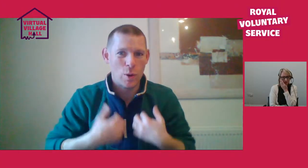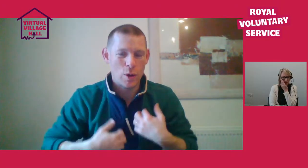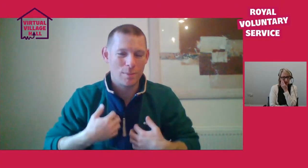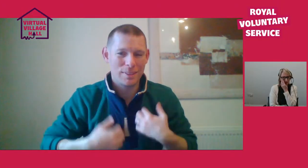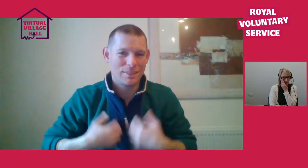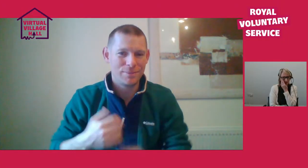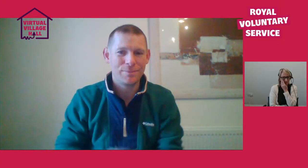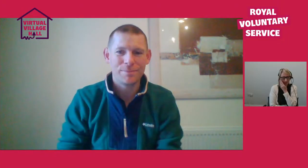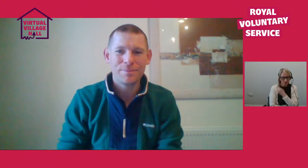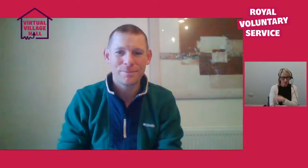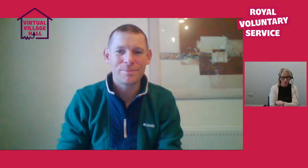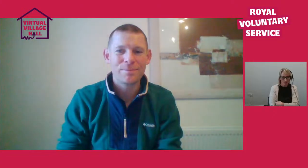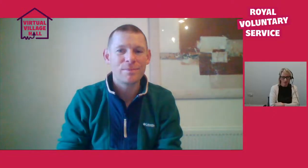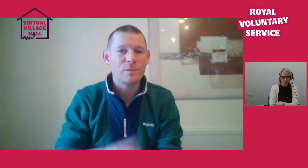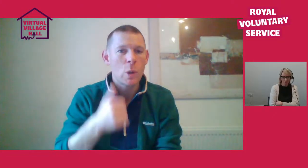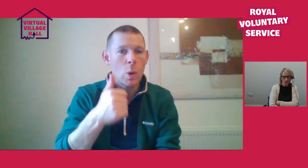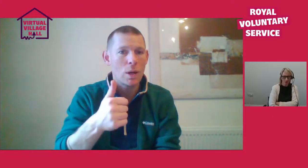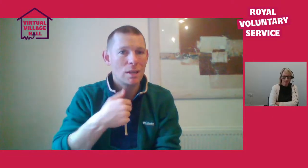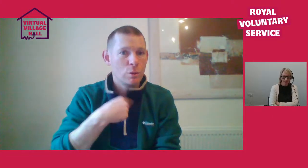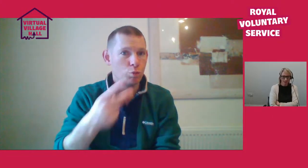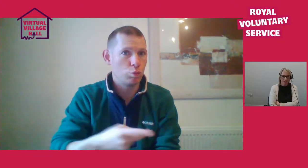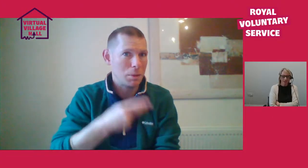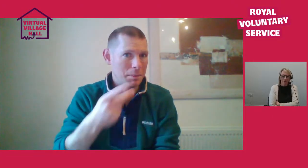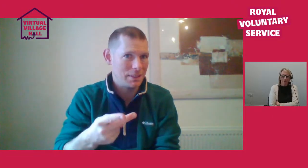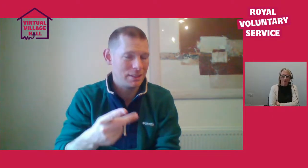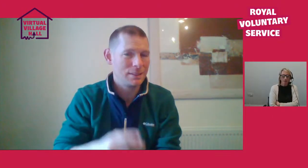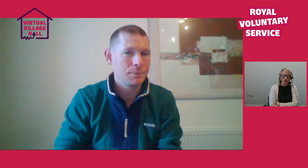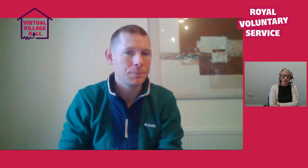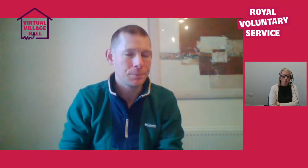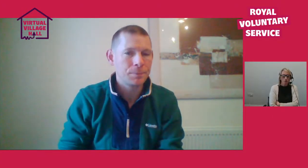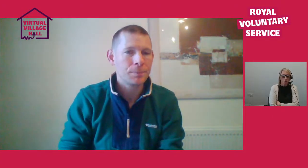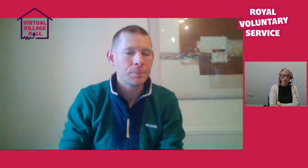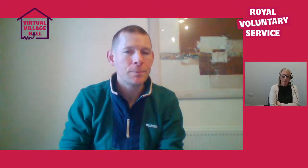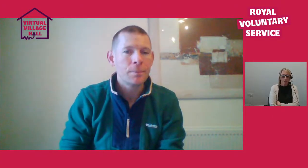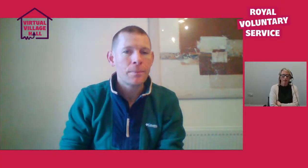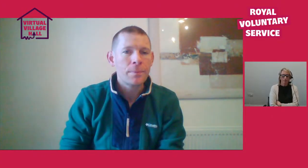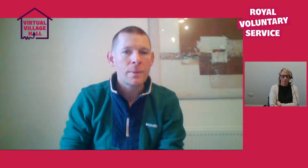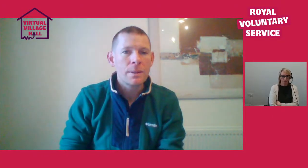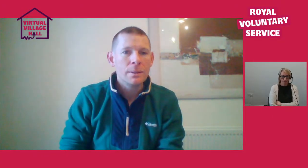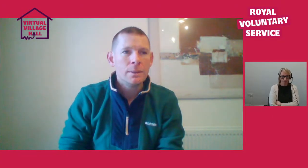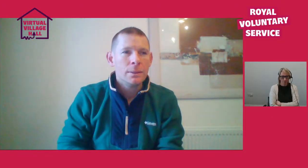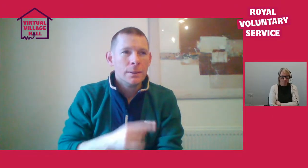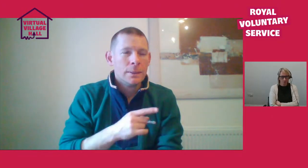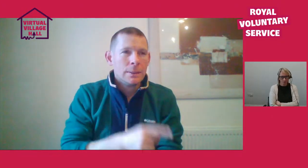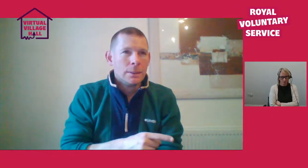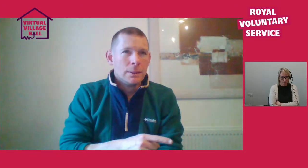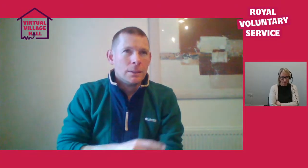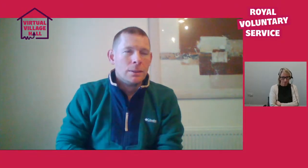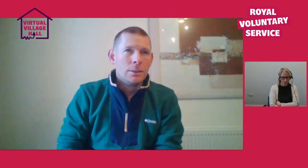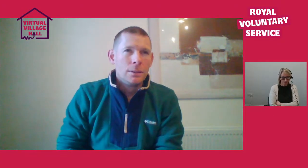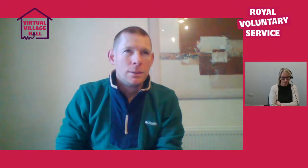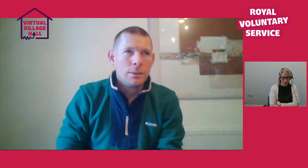Okay, so there's a lot there, lots of hobbies covered. So let's go over them again.